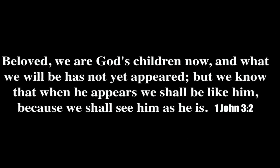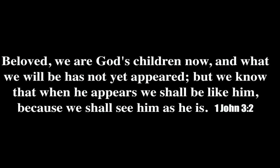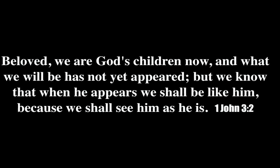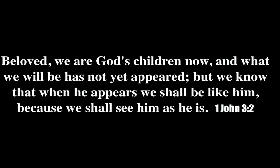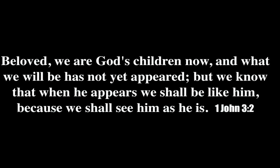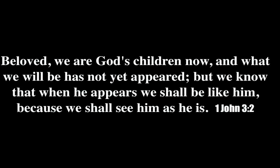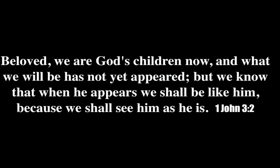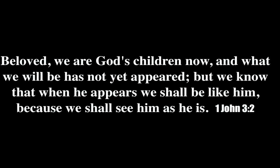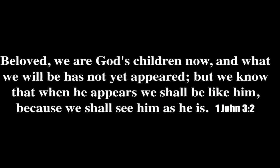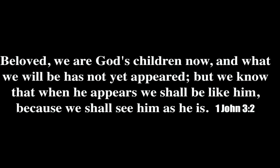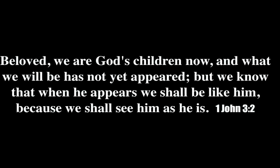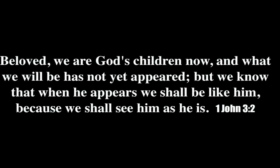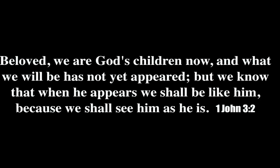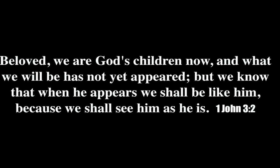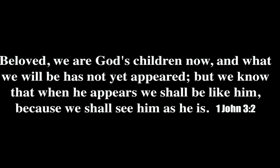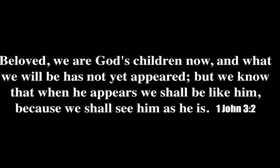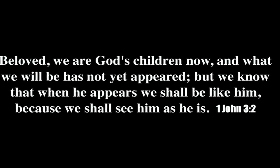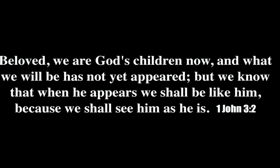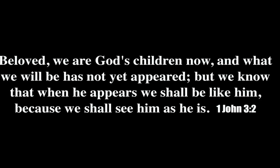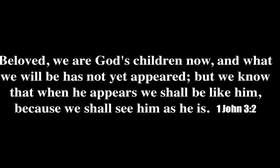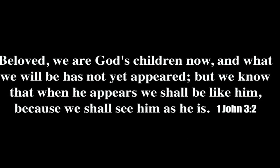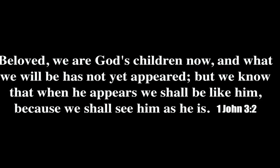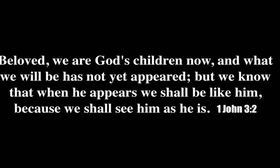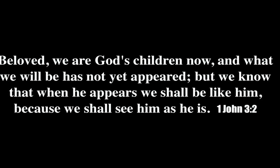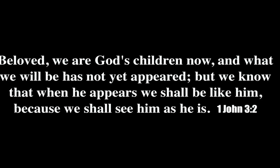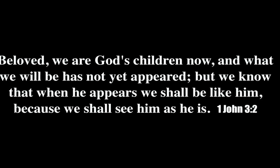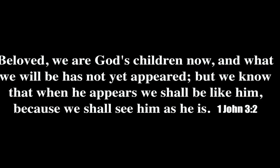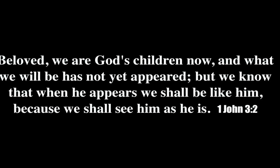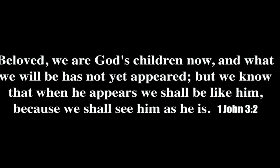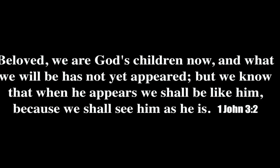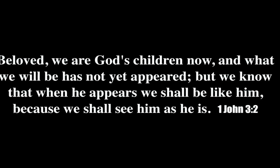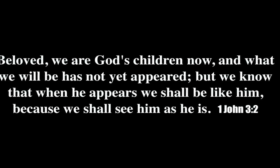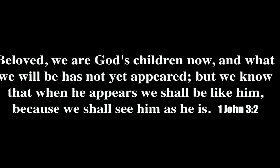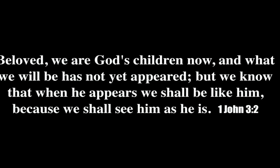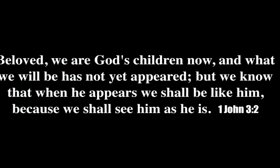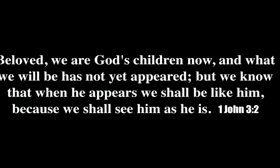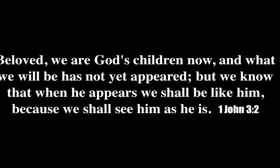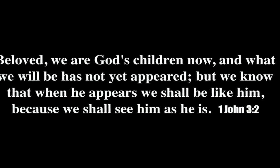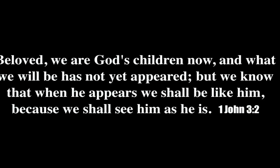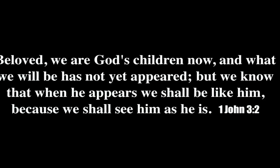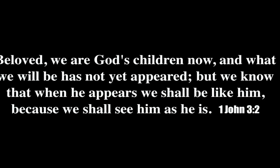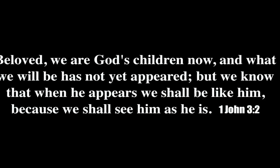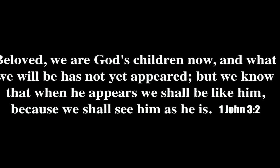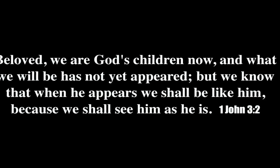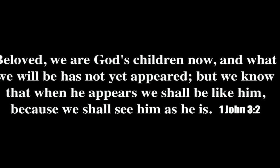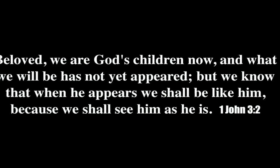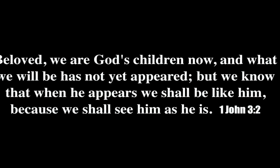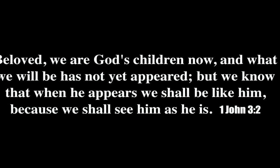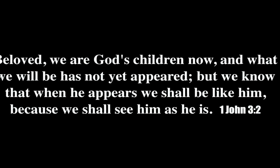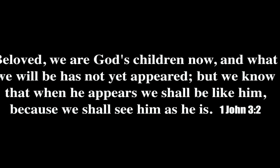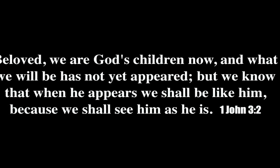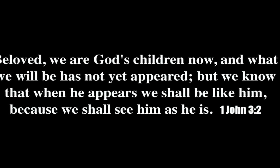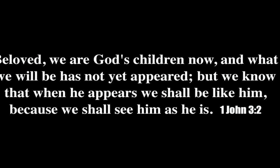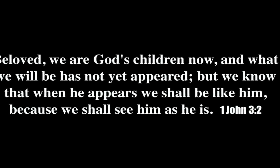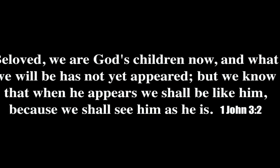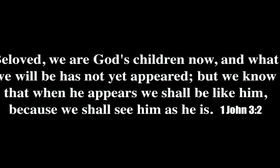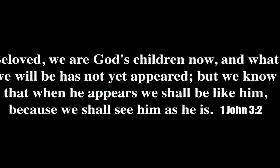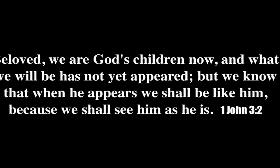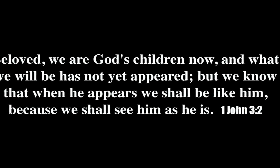are God's children now, and what we will be has not yet appeared, but we know that when he appears, we shall be like him, because